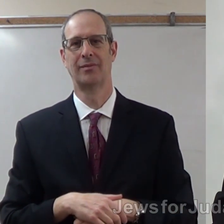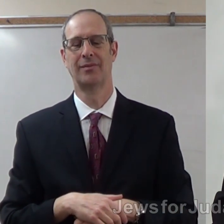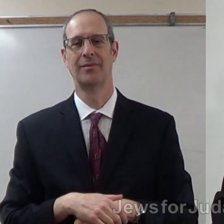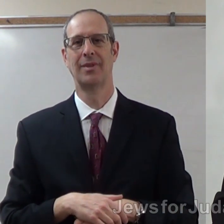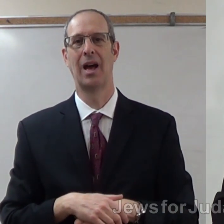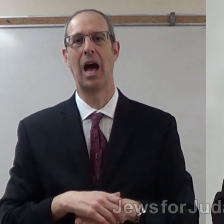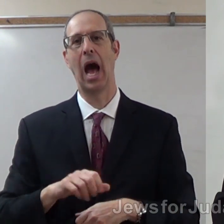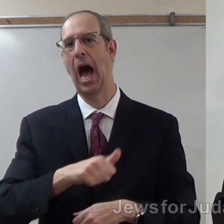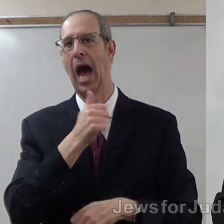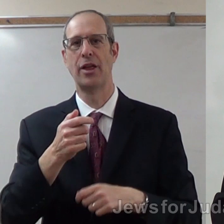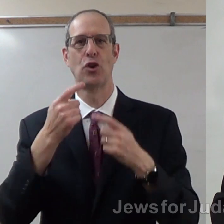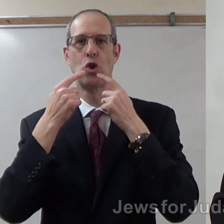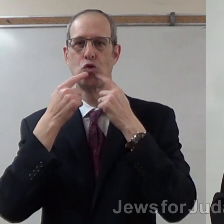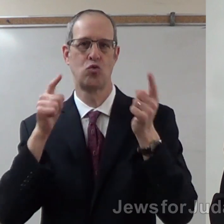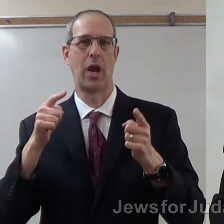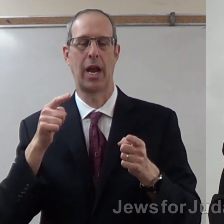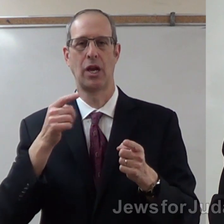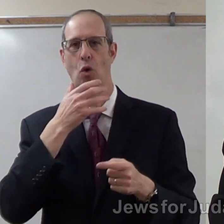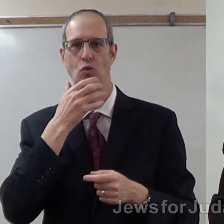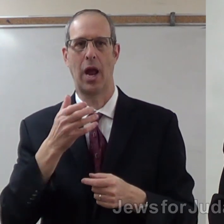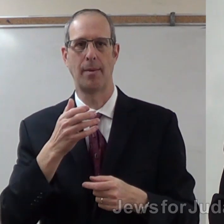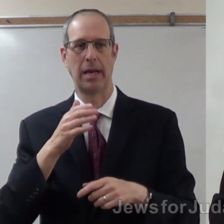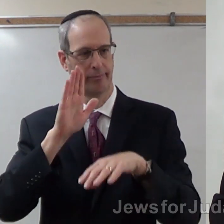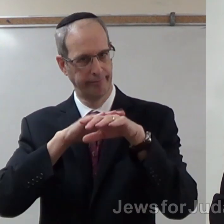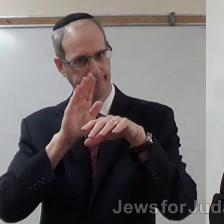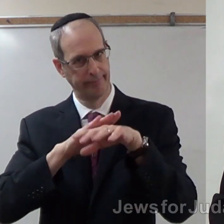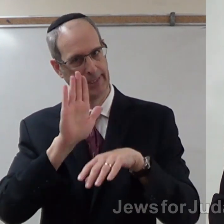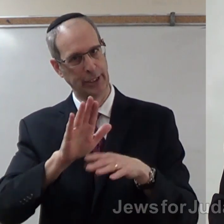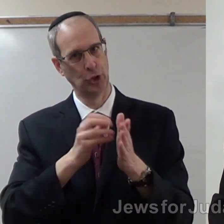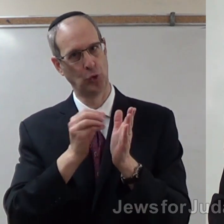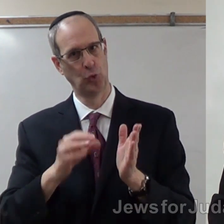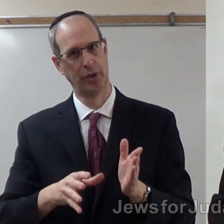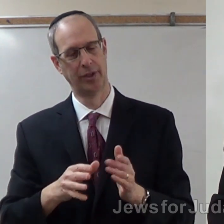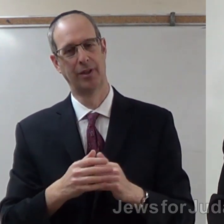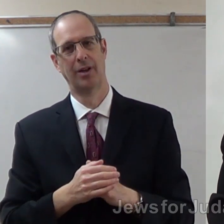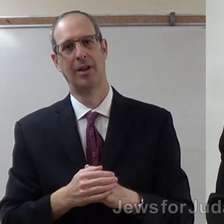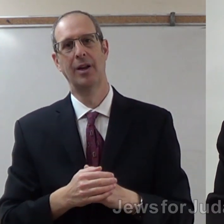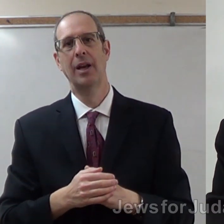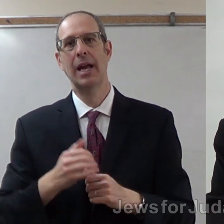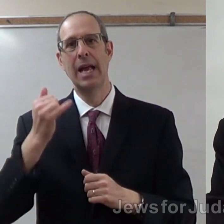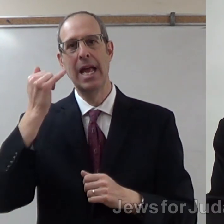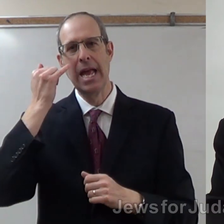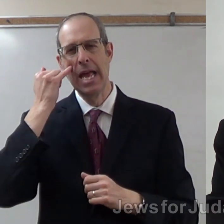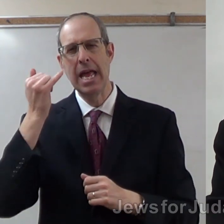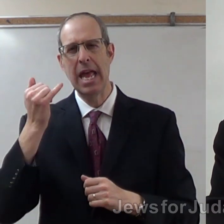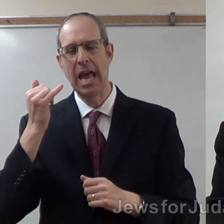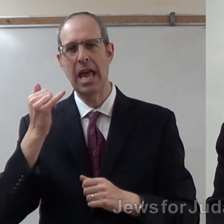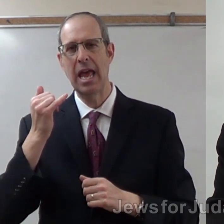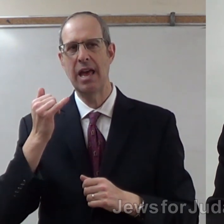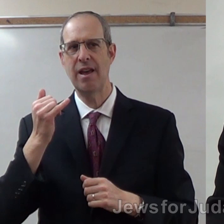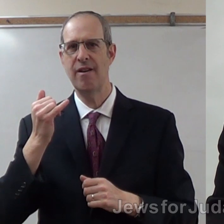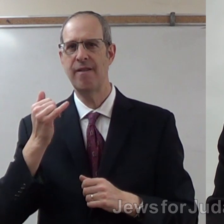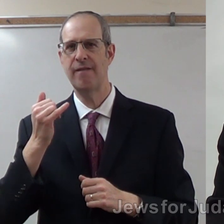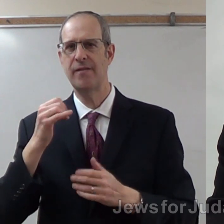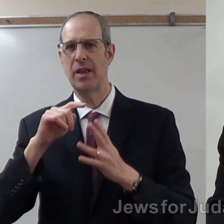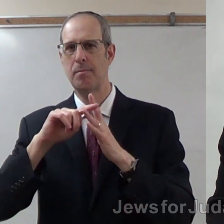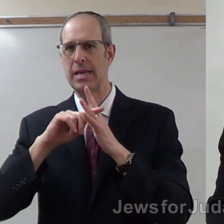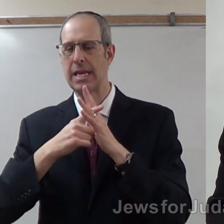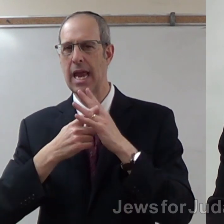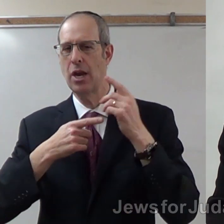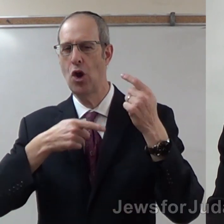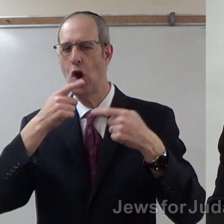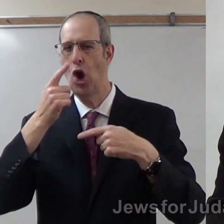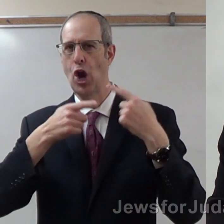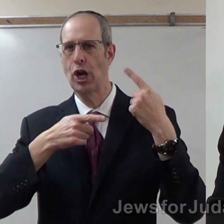Another great rabbi advised his students that if they ever got into an argument with